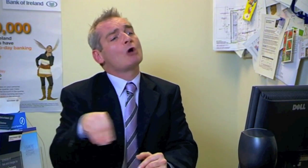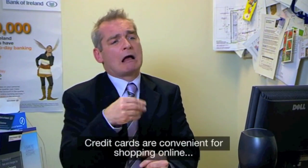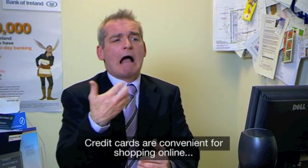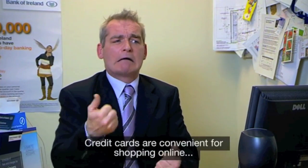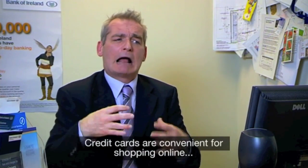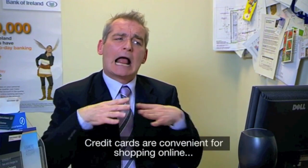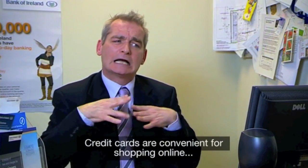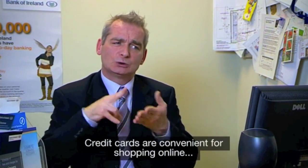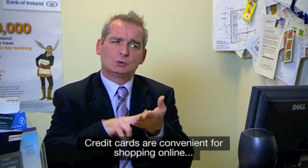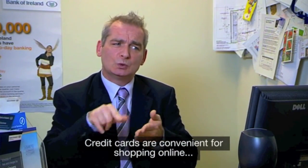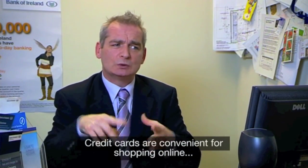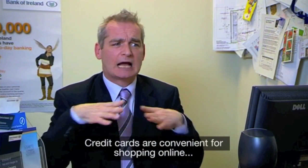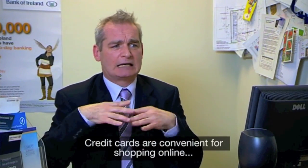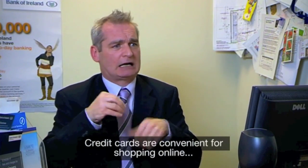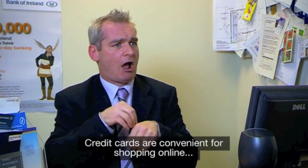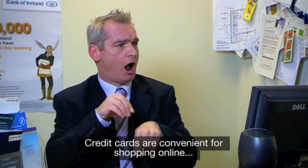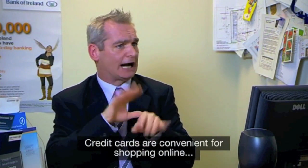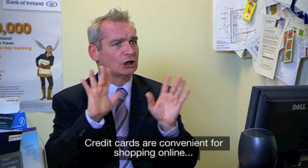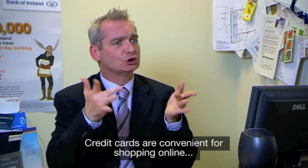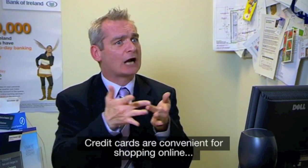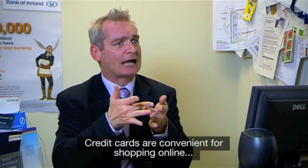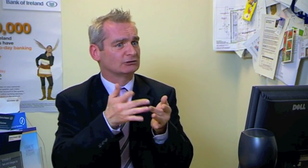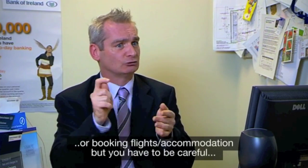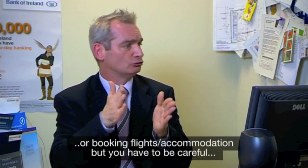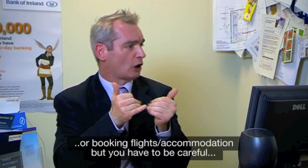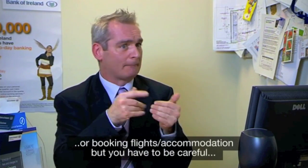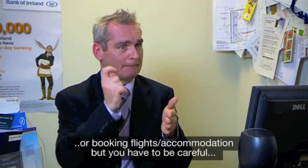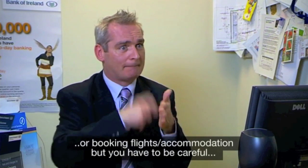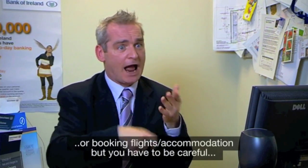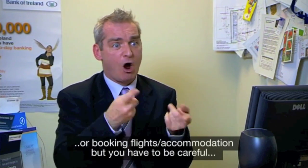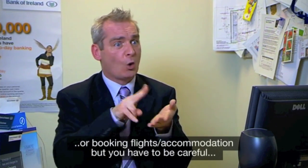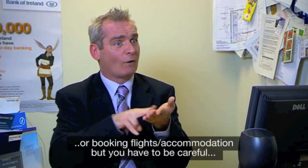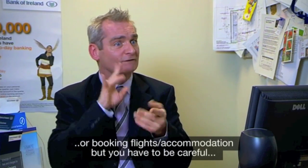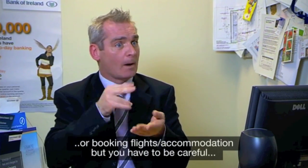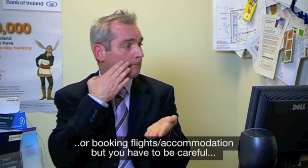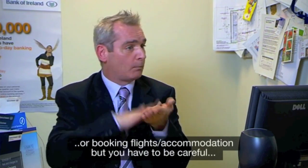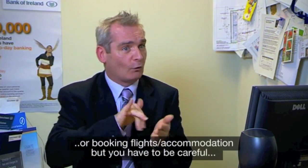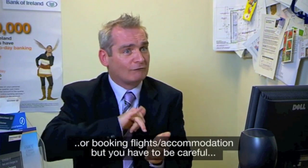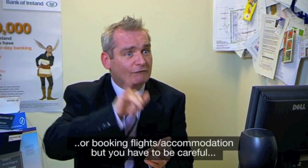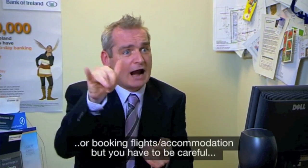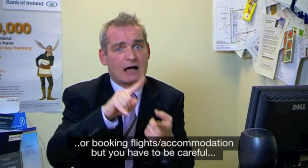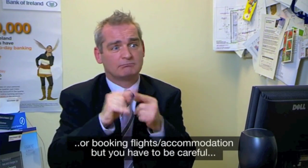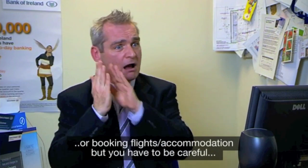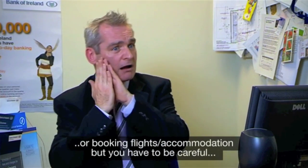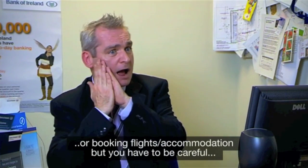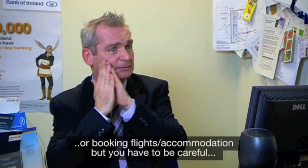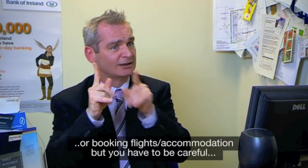Credit cards are convenient for shopping online or booking flights or accommodation. But you have